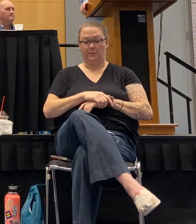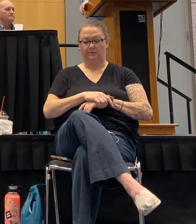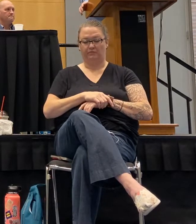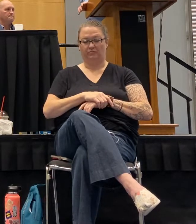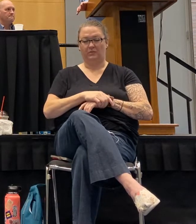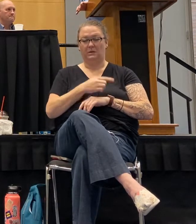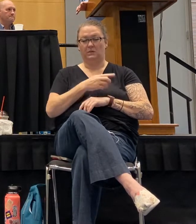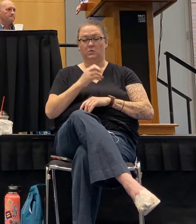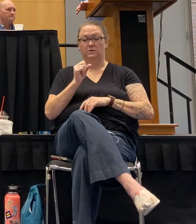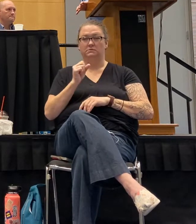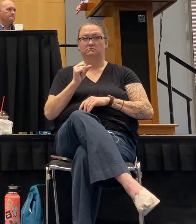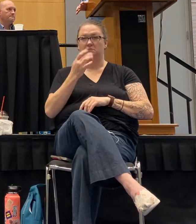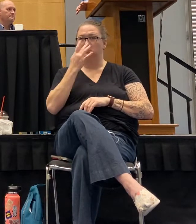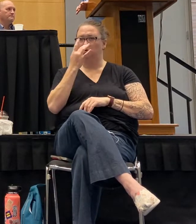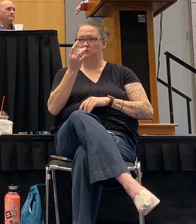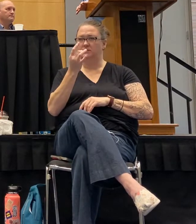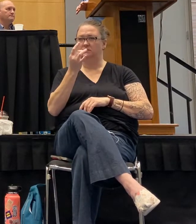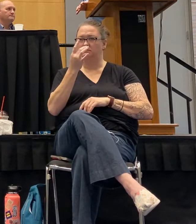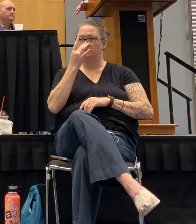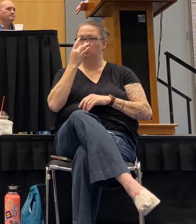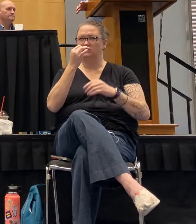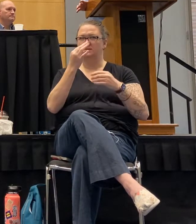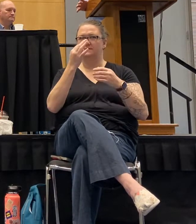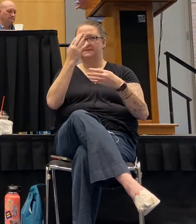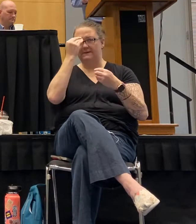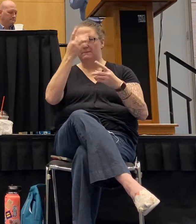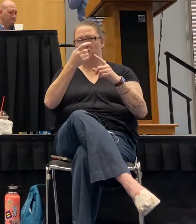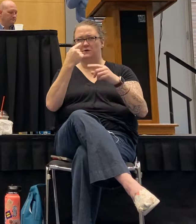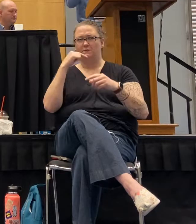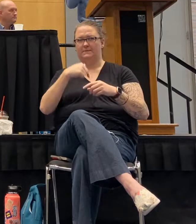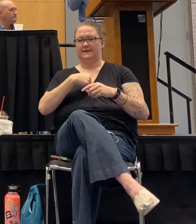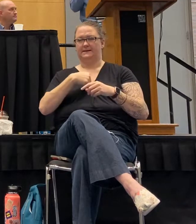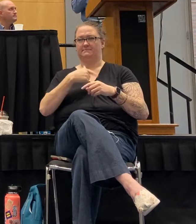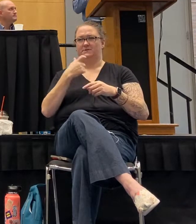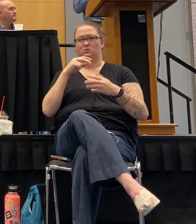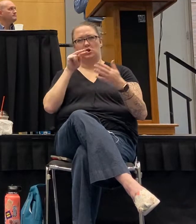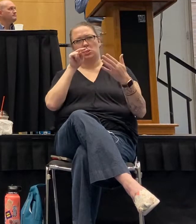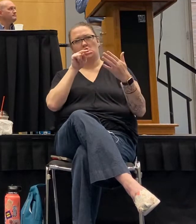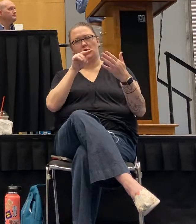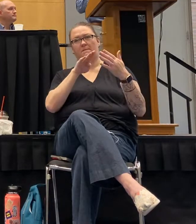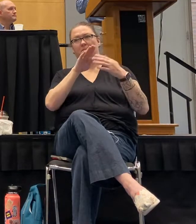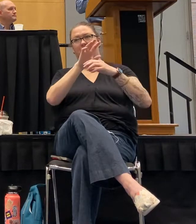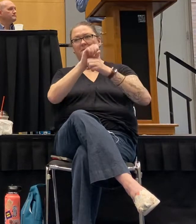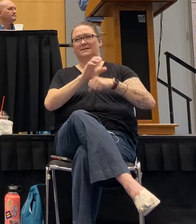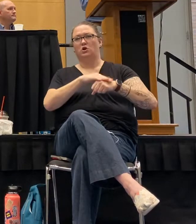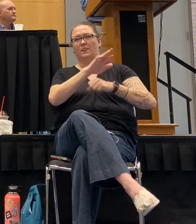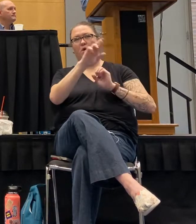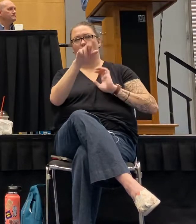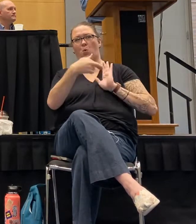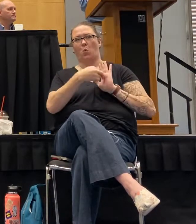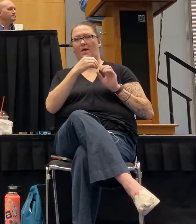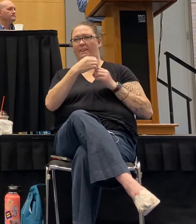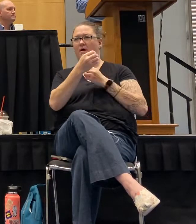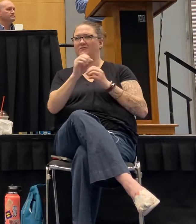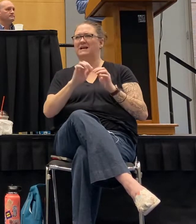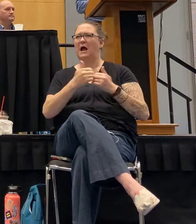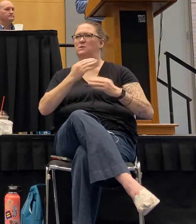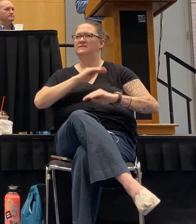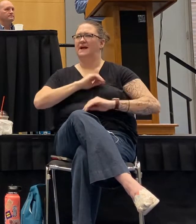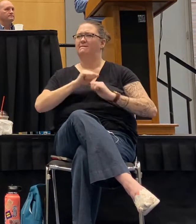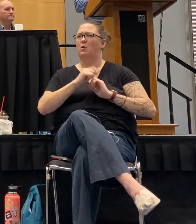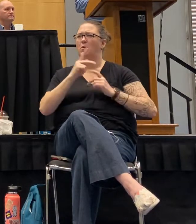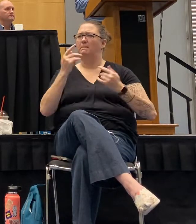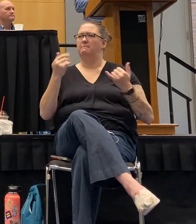This was an interesting takeaway for me from the survey. So we look at, okay, based upon their role within the office, how satisfied are they with the current